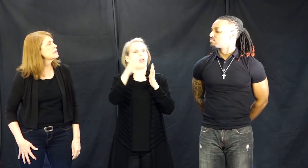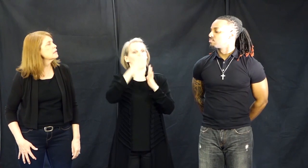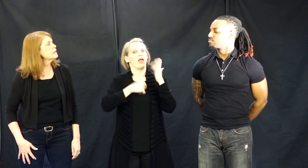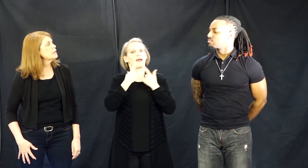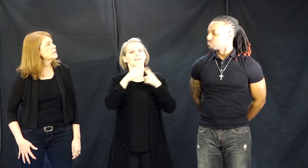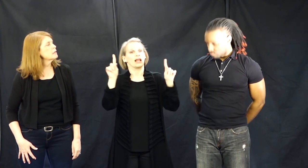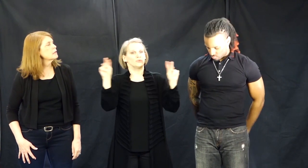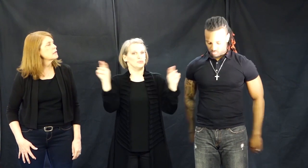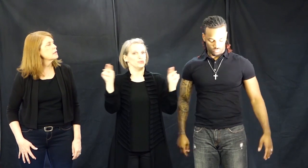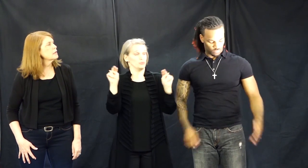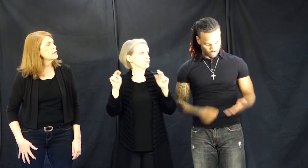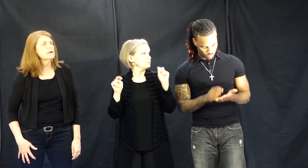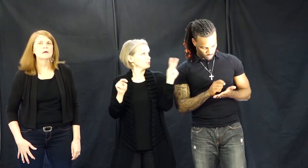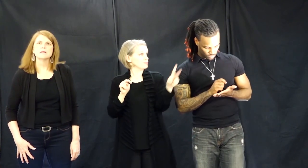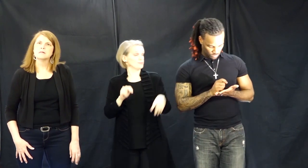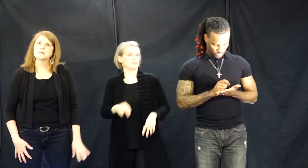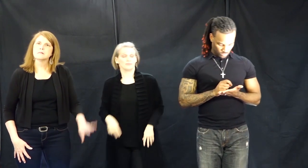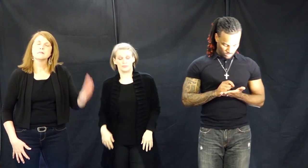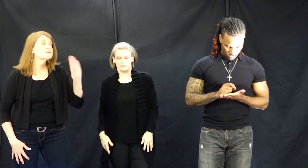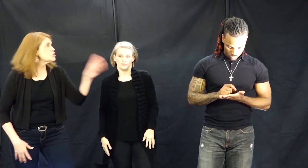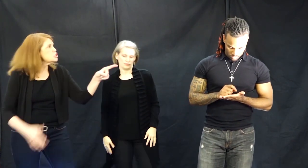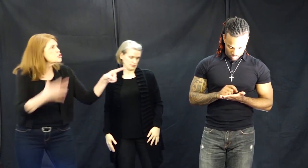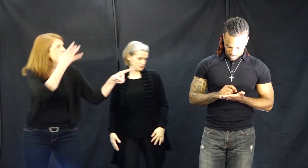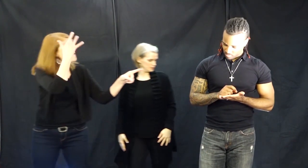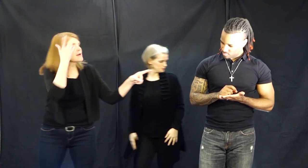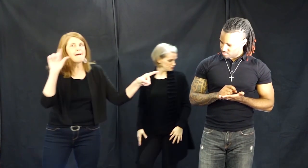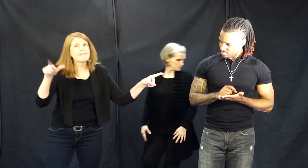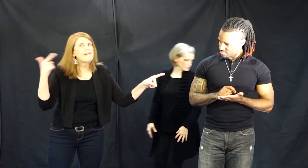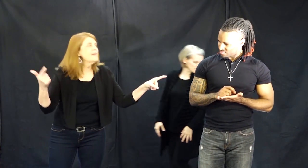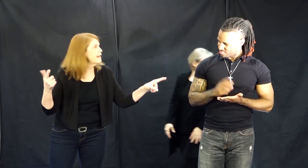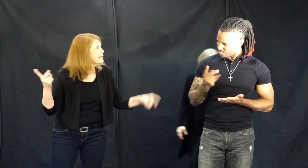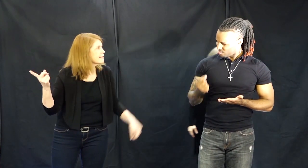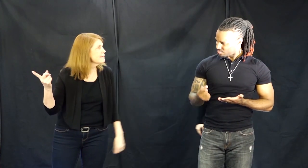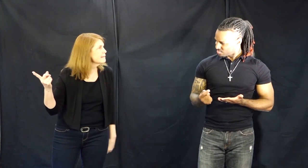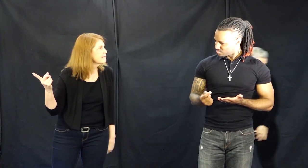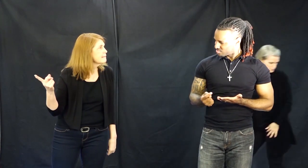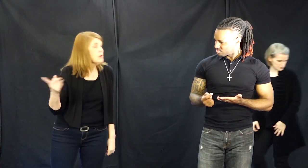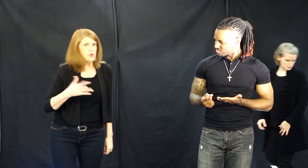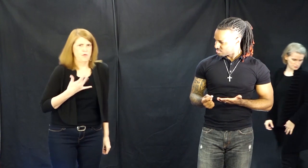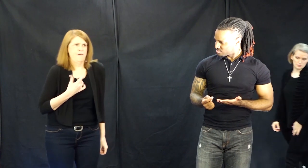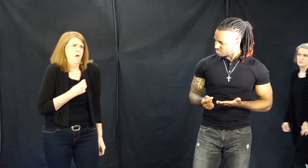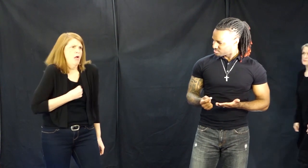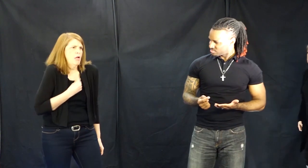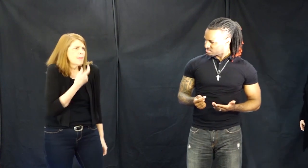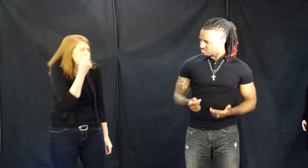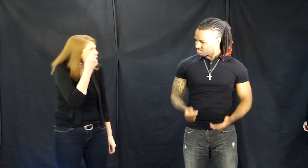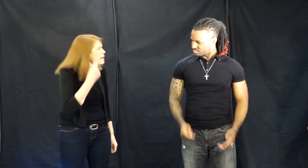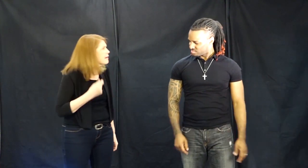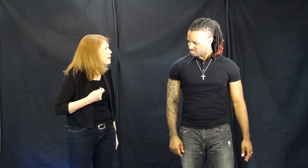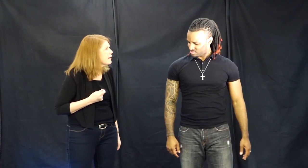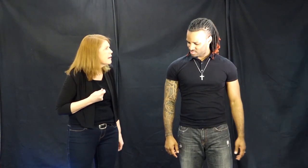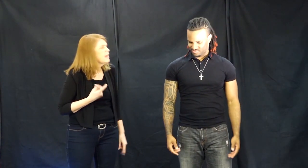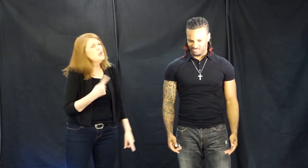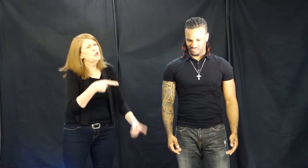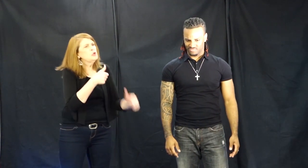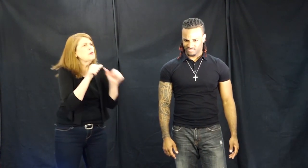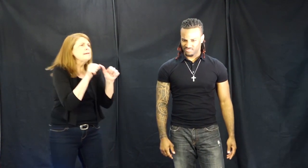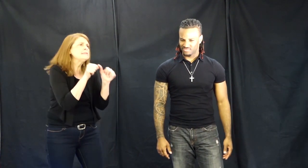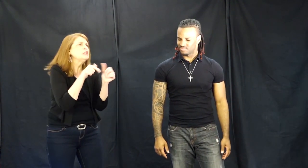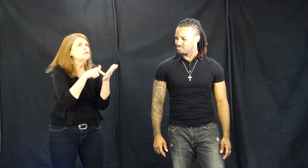neutrality. Did you forget Lafayette? What? Have you an ounce of regret? You accumulate debt, you accumulate power,